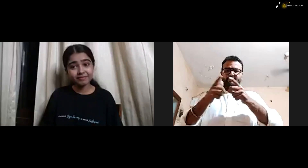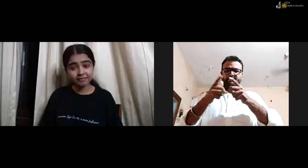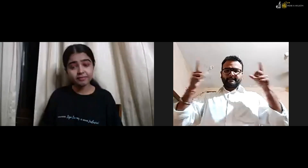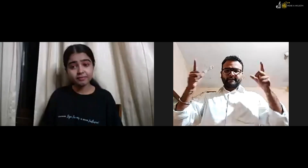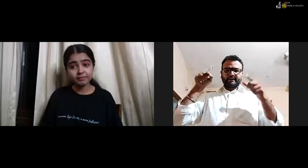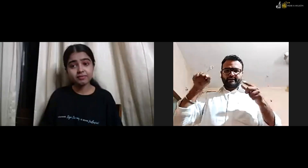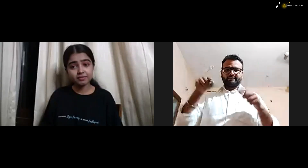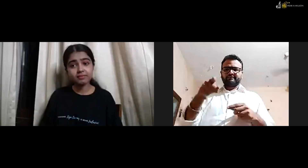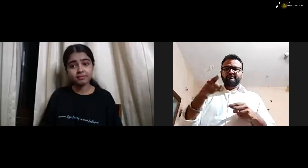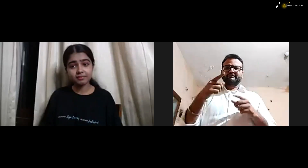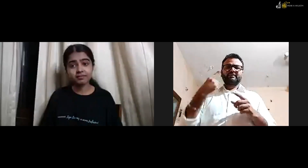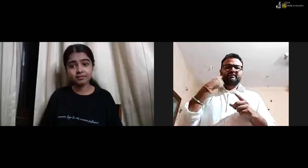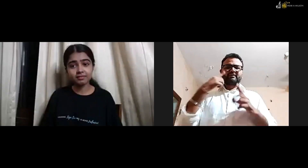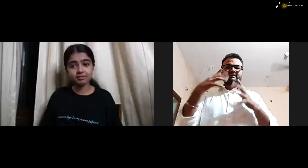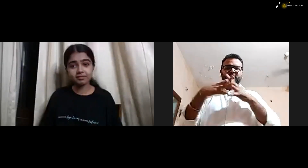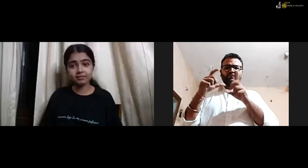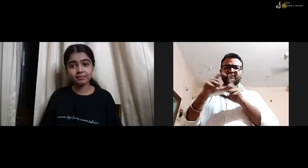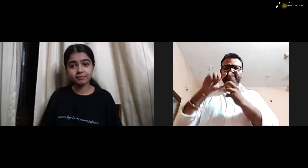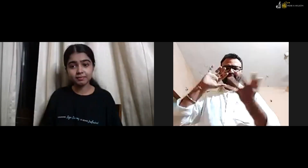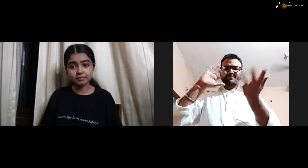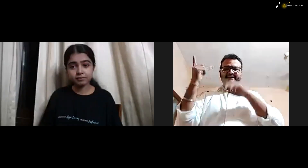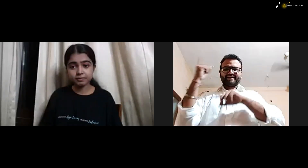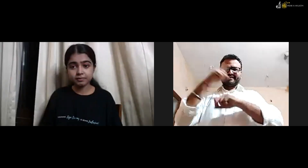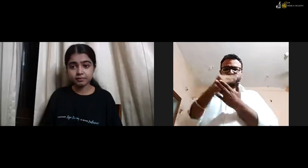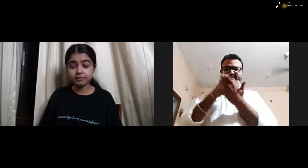And second thing, in our school,